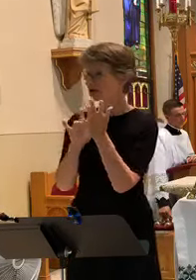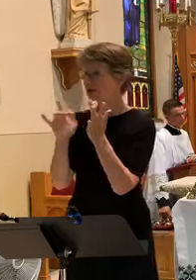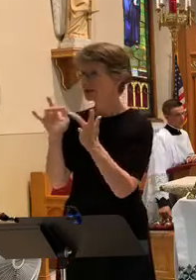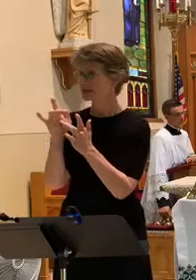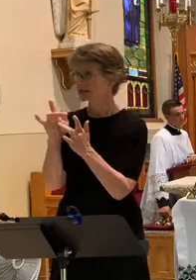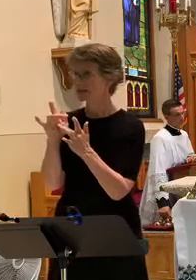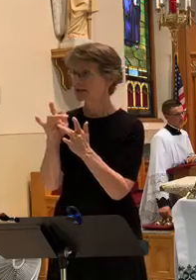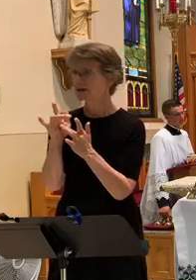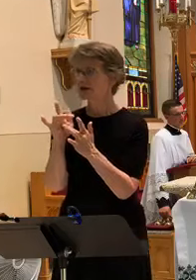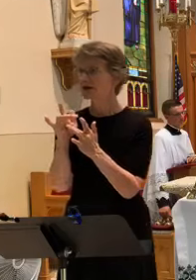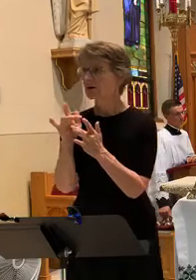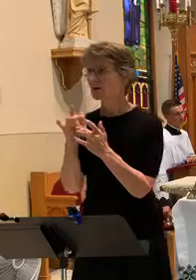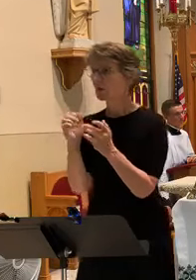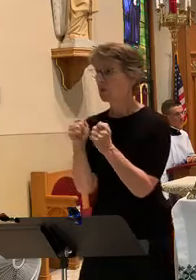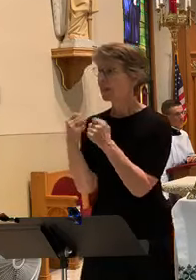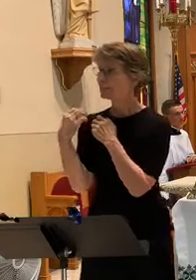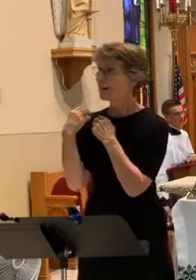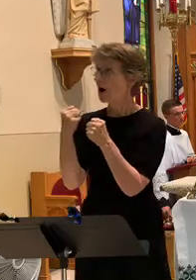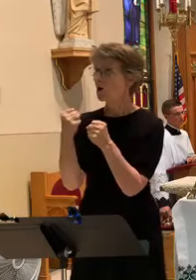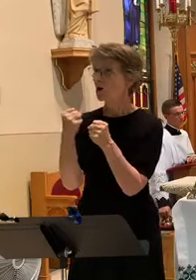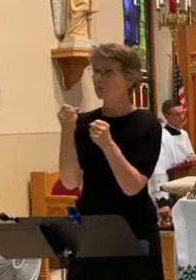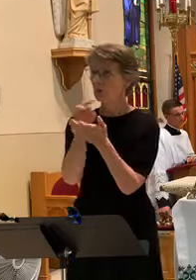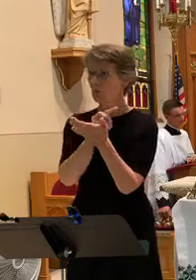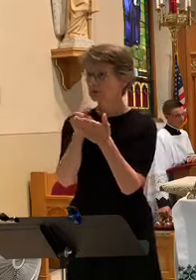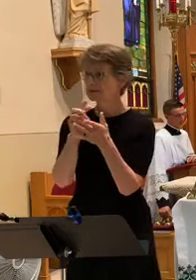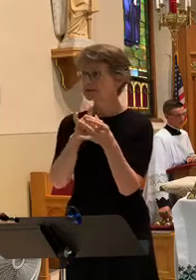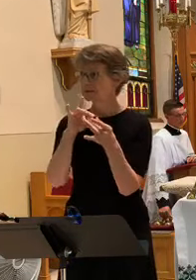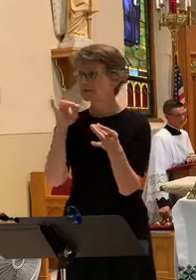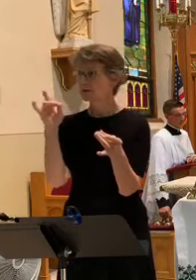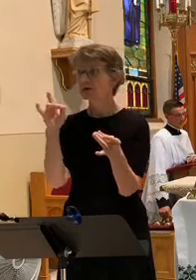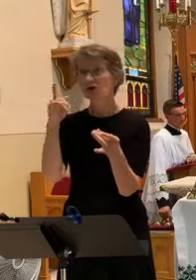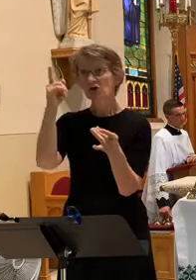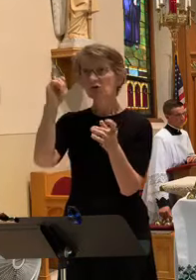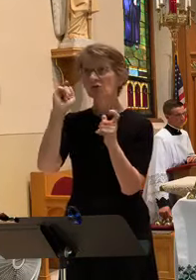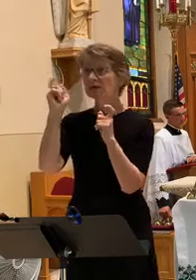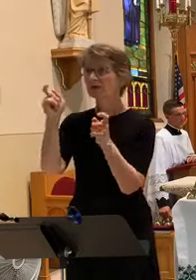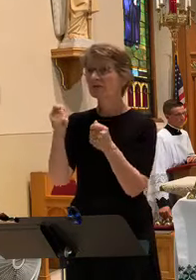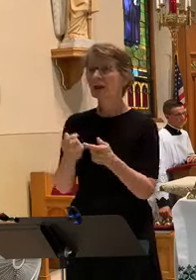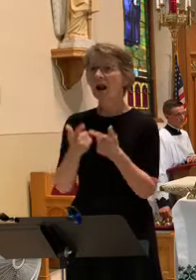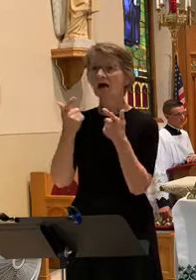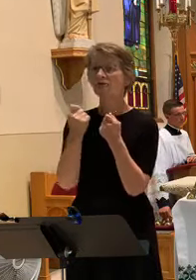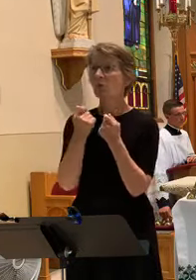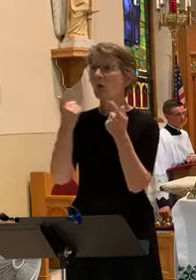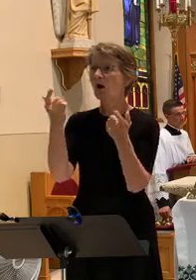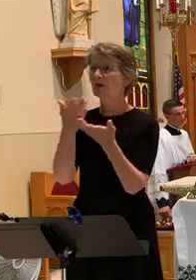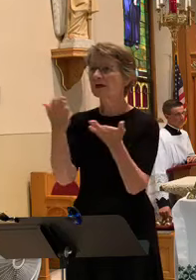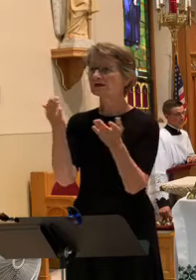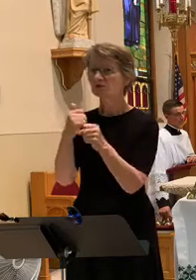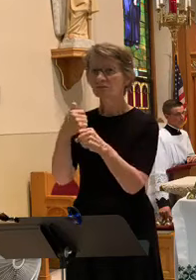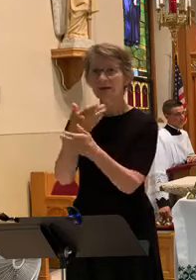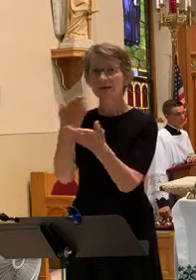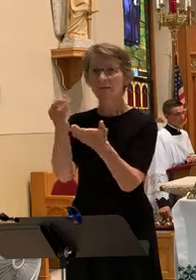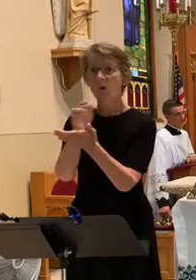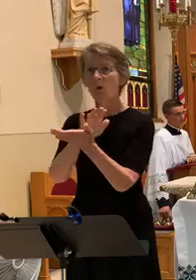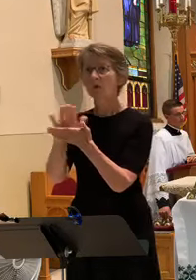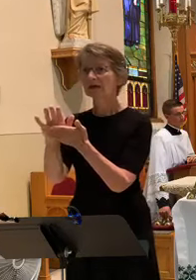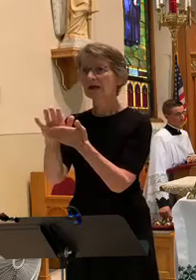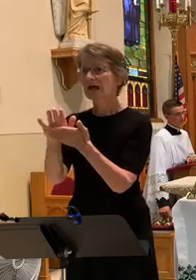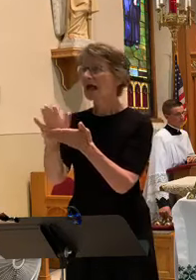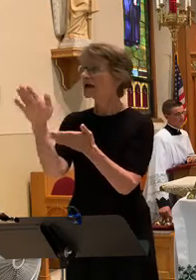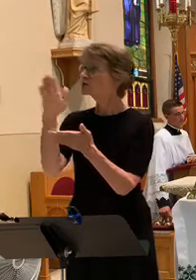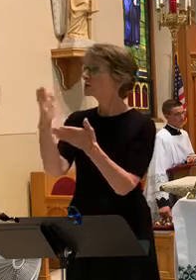Jesus Christ, by the power and working of the Holy Spirit, you give life to all things and make them holy, and you